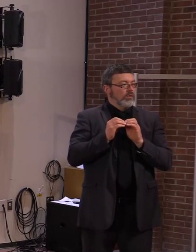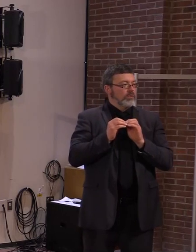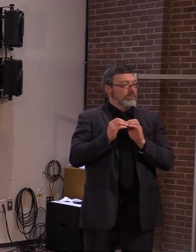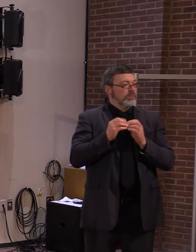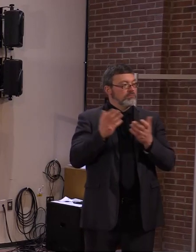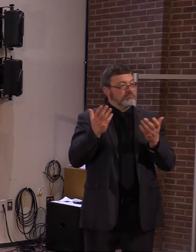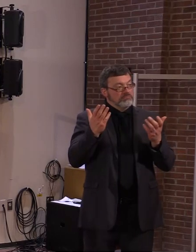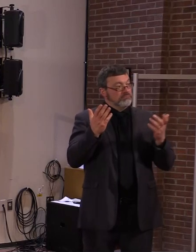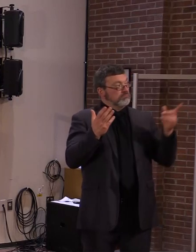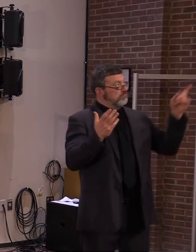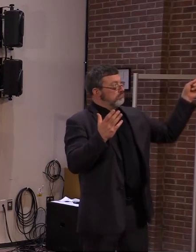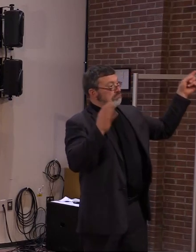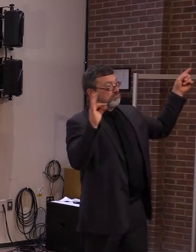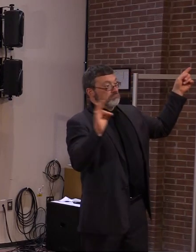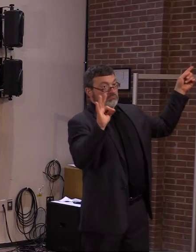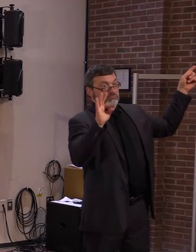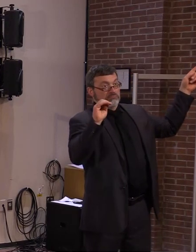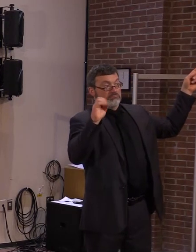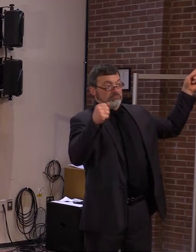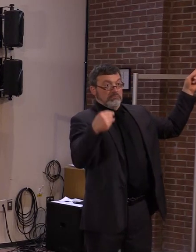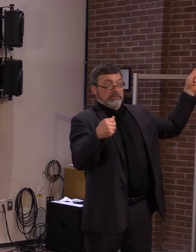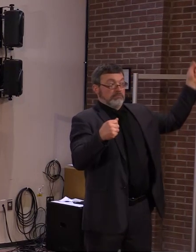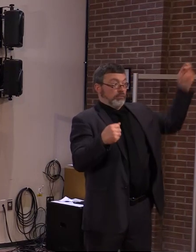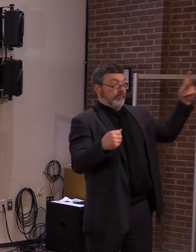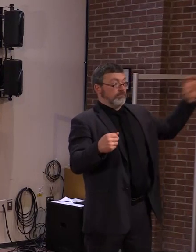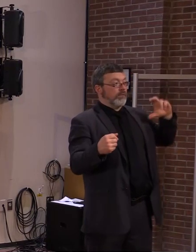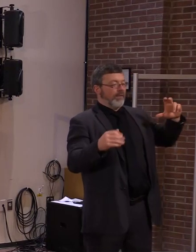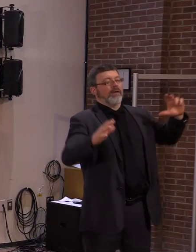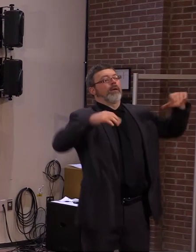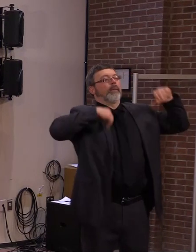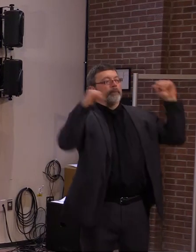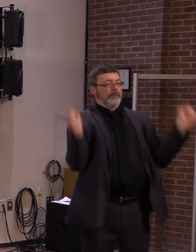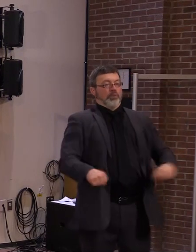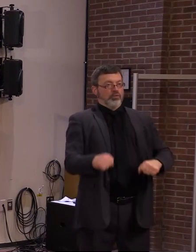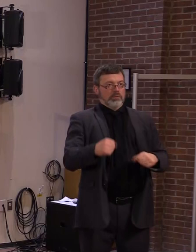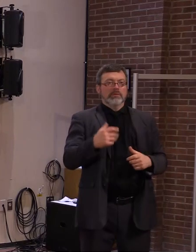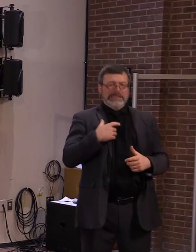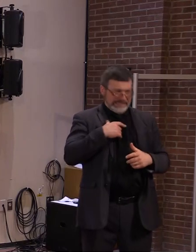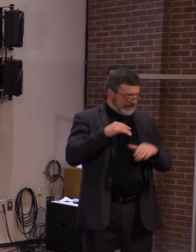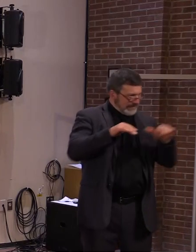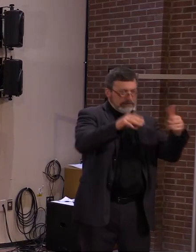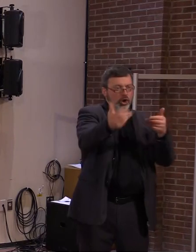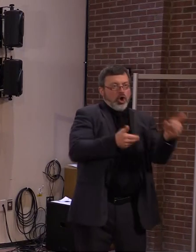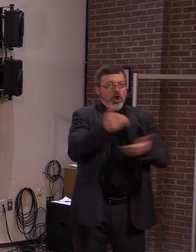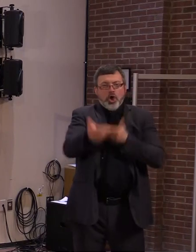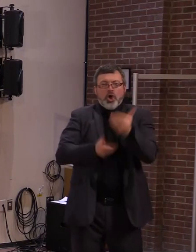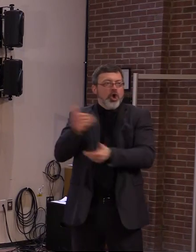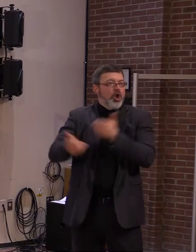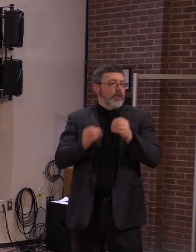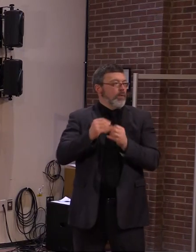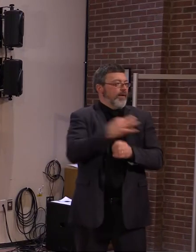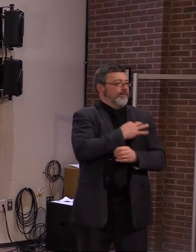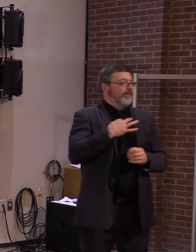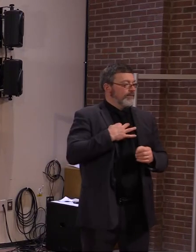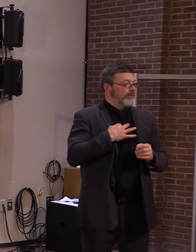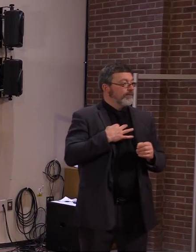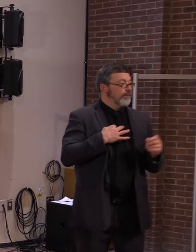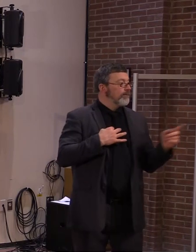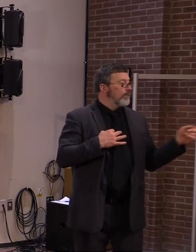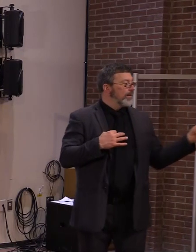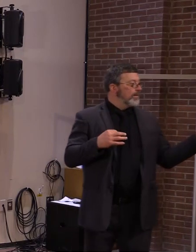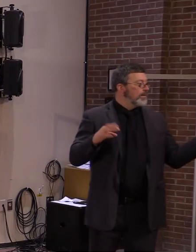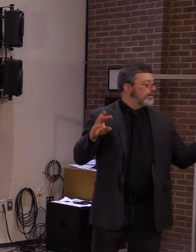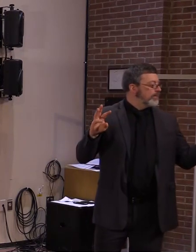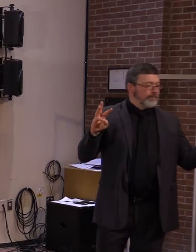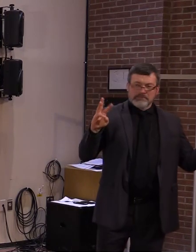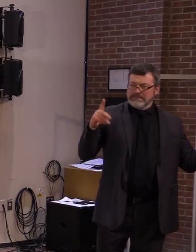have to reconfigure our staffing models. And a personal question for you. First off, thank you for your service to the